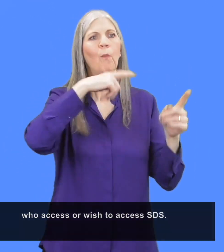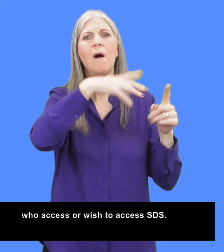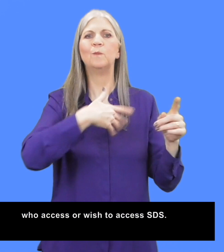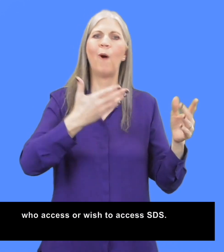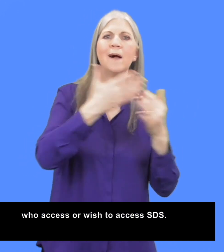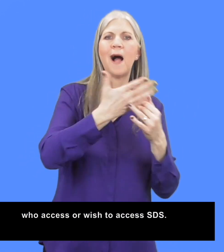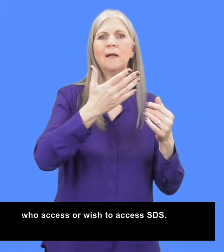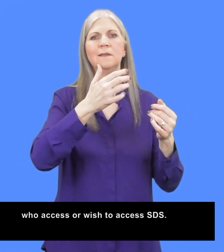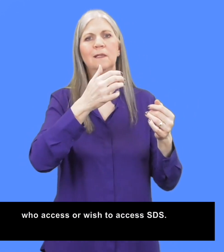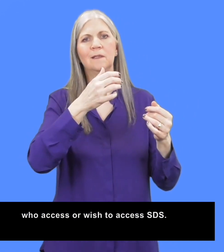to access SDS.